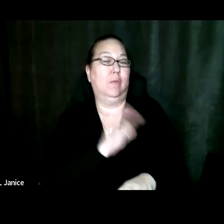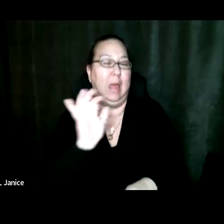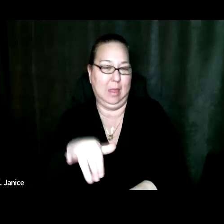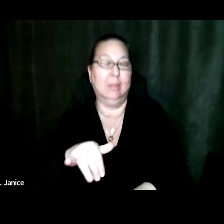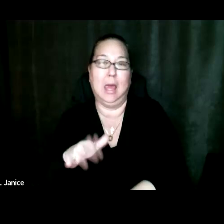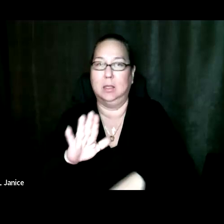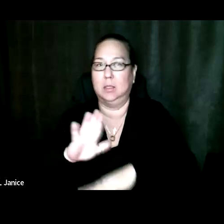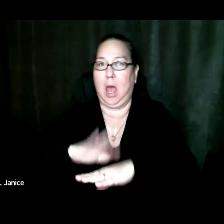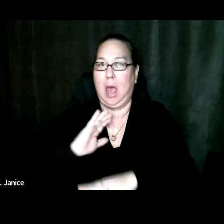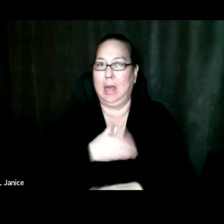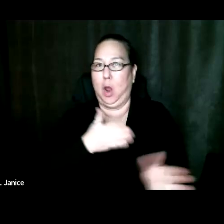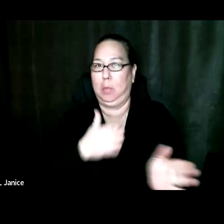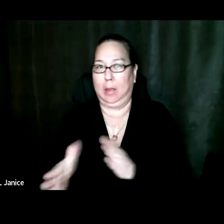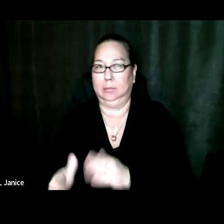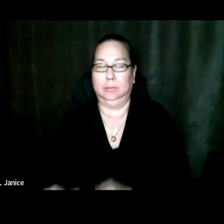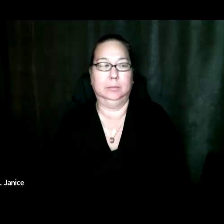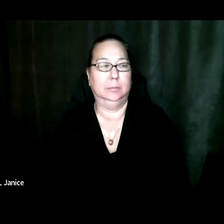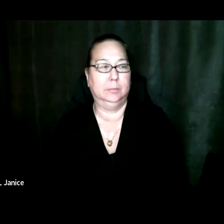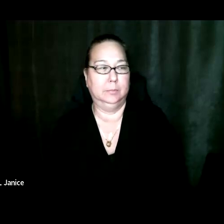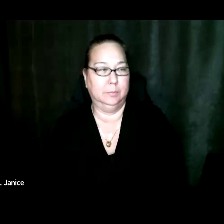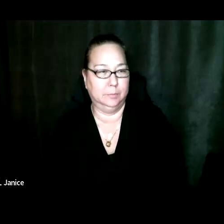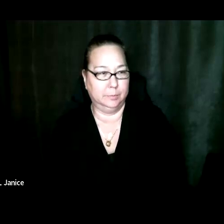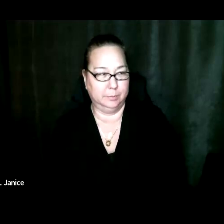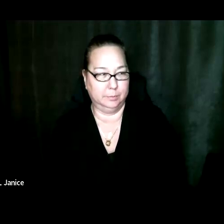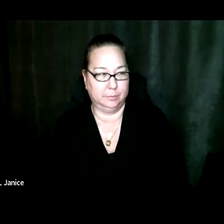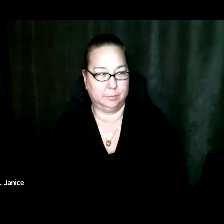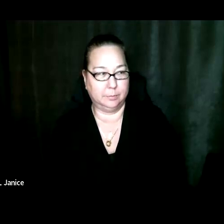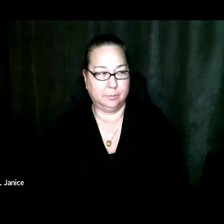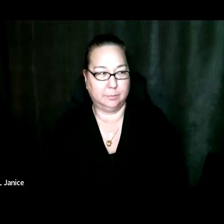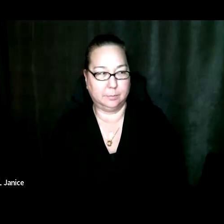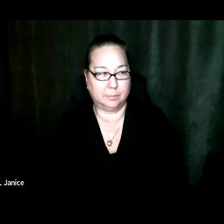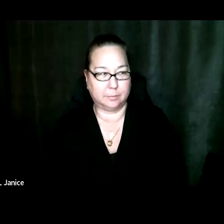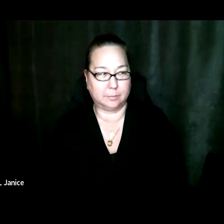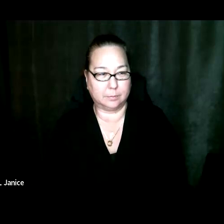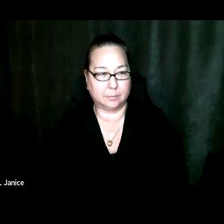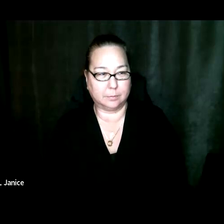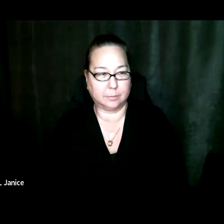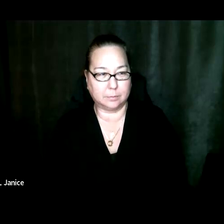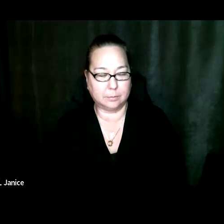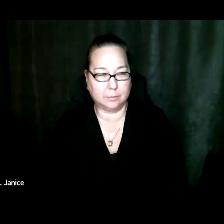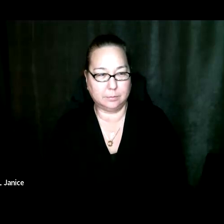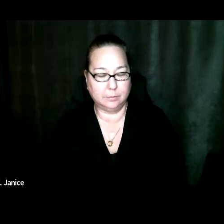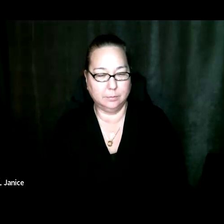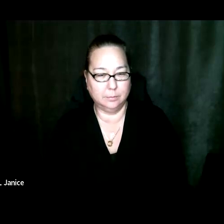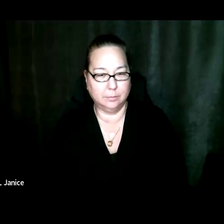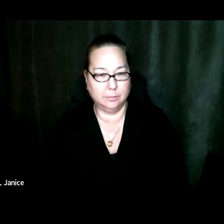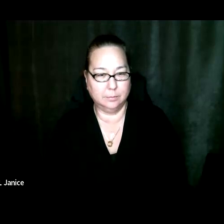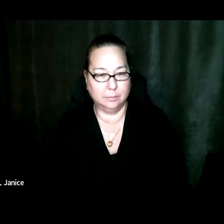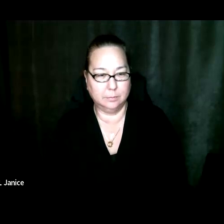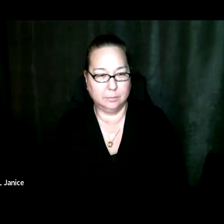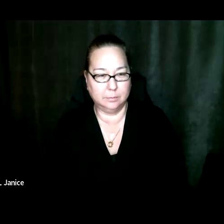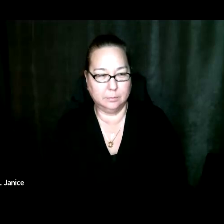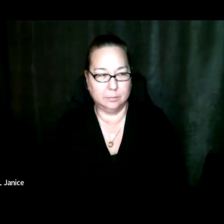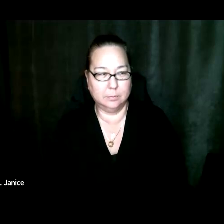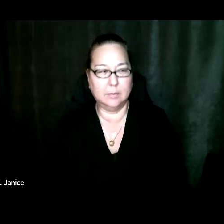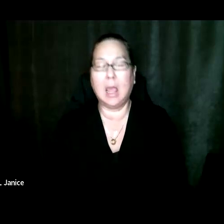Hubiera sido bien interesante hacer esto antes de la aprobación del contrato.